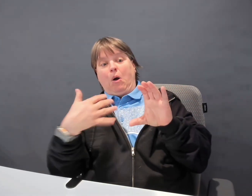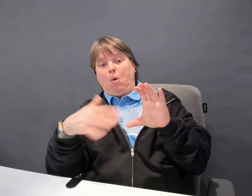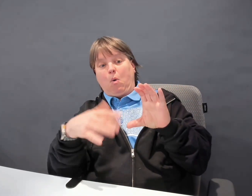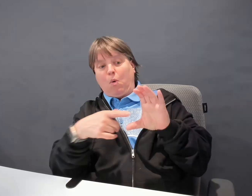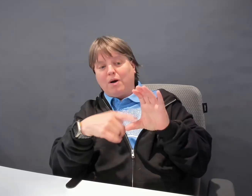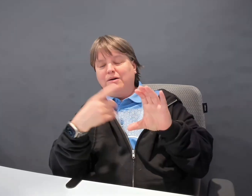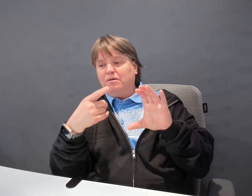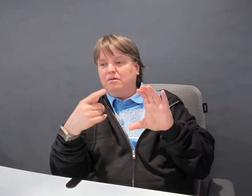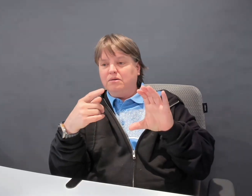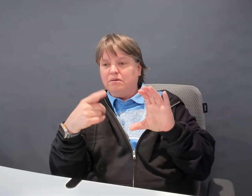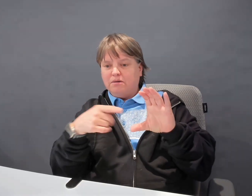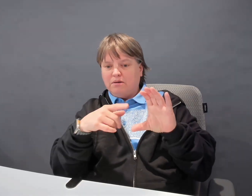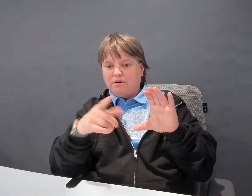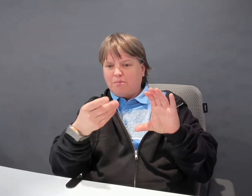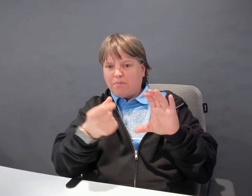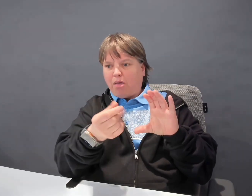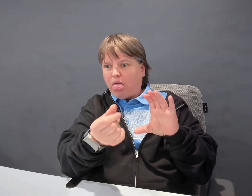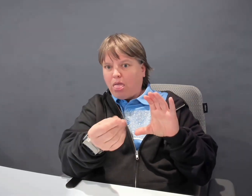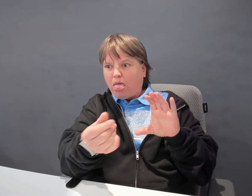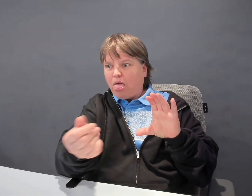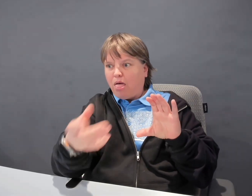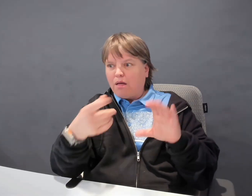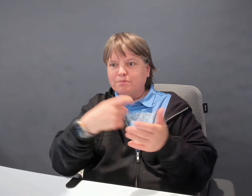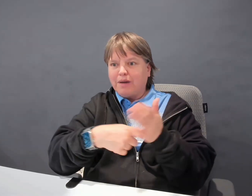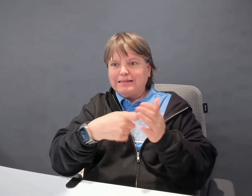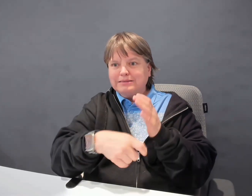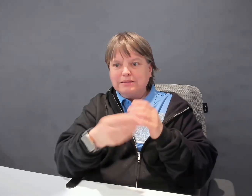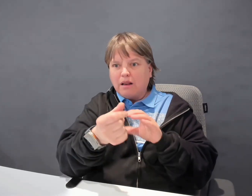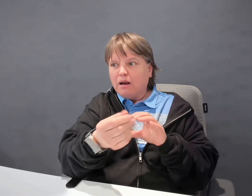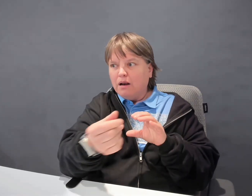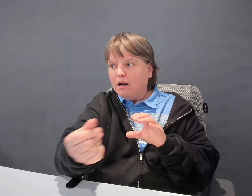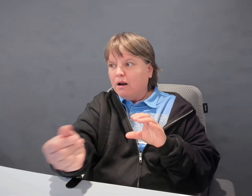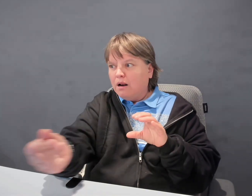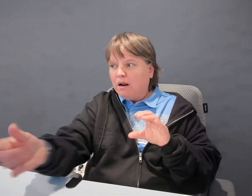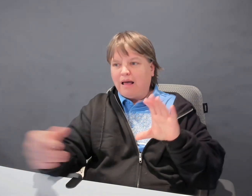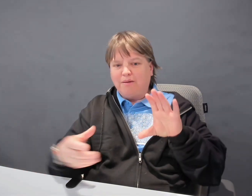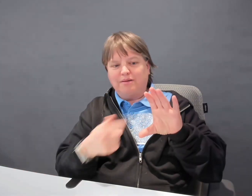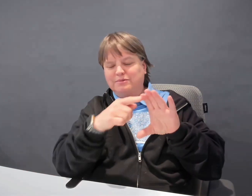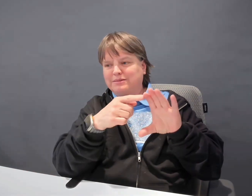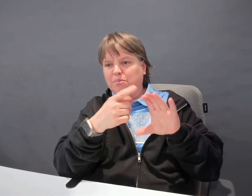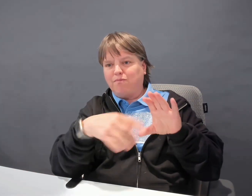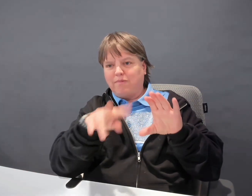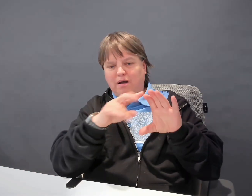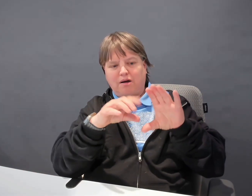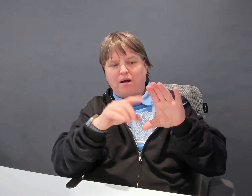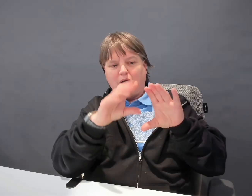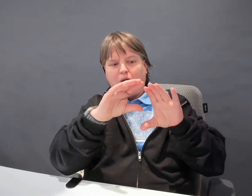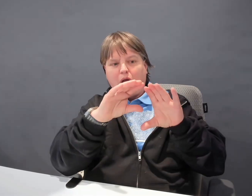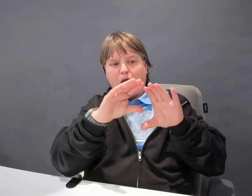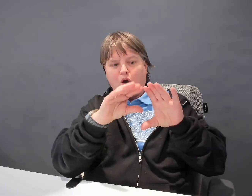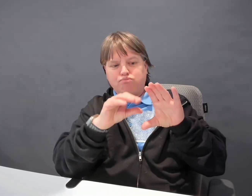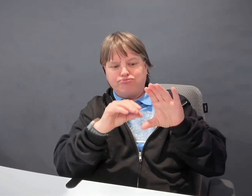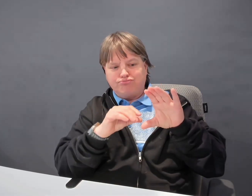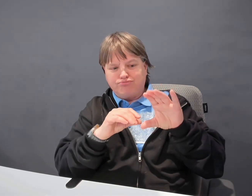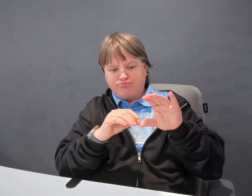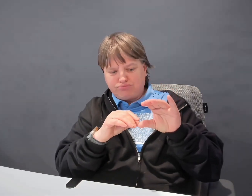helps reduce your taxable income because if you're bringing in a lot, but then of course you show that you have a lot of expenses that you are